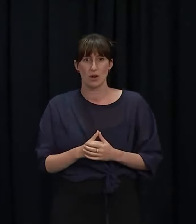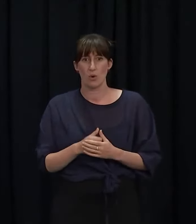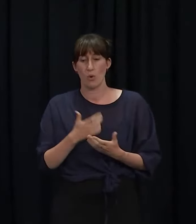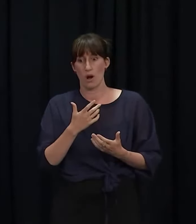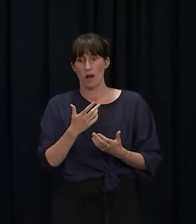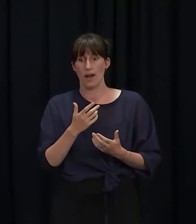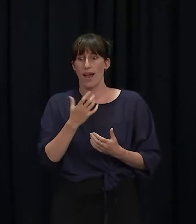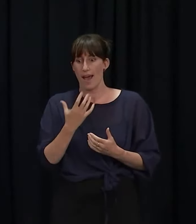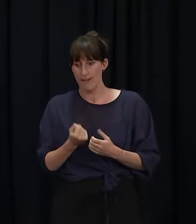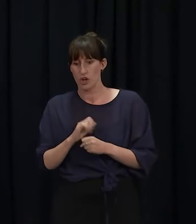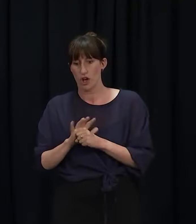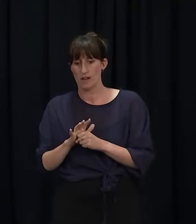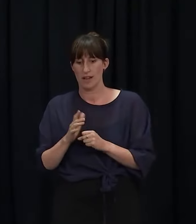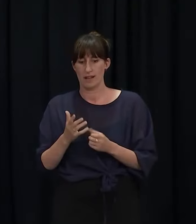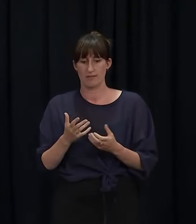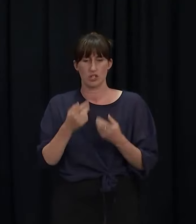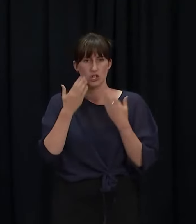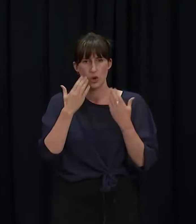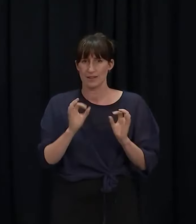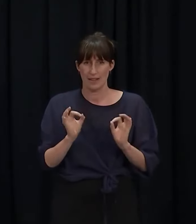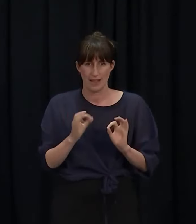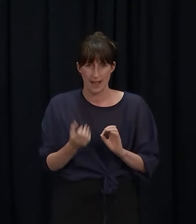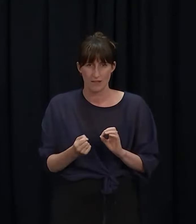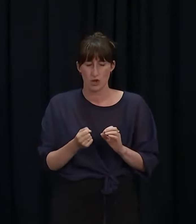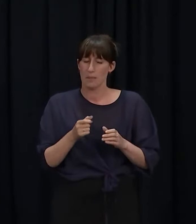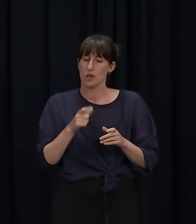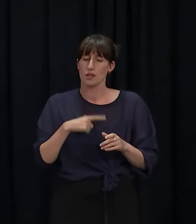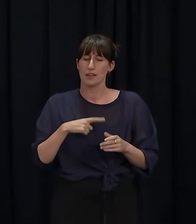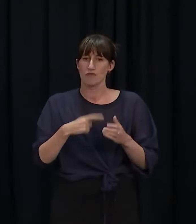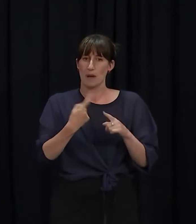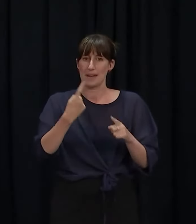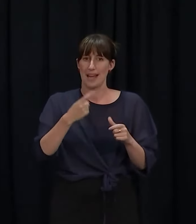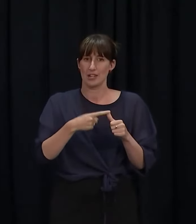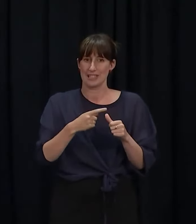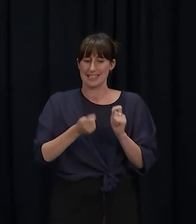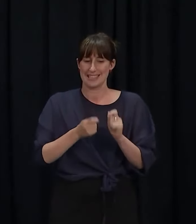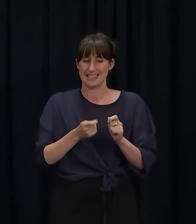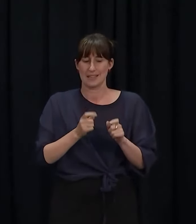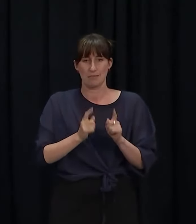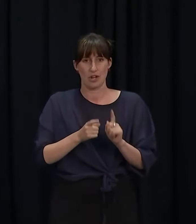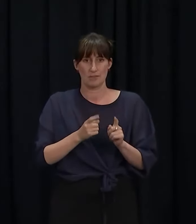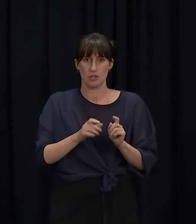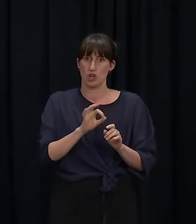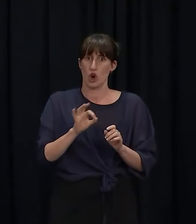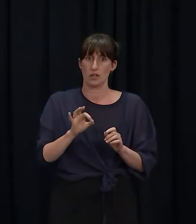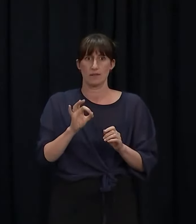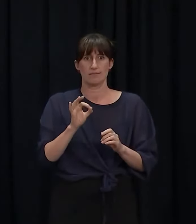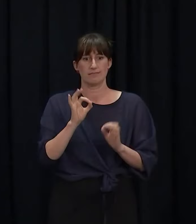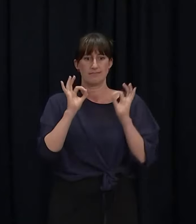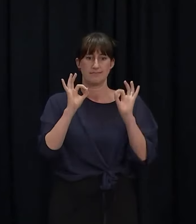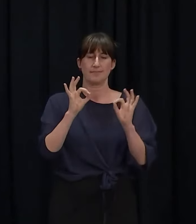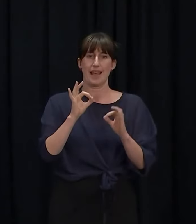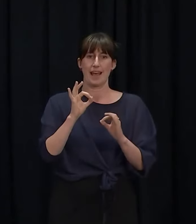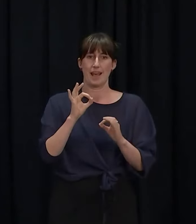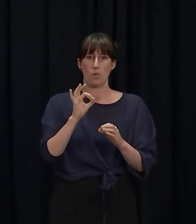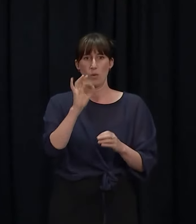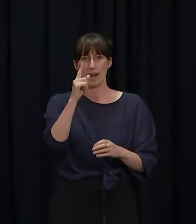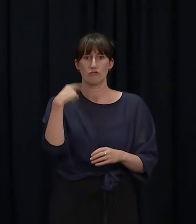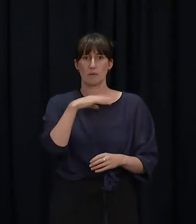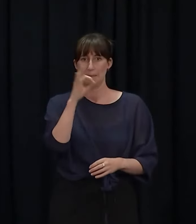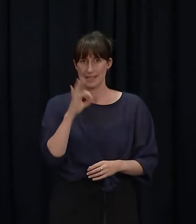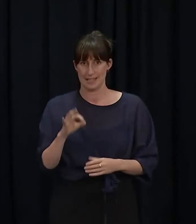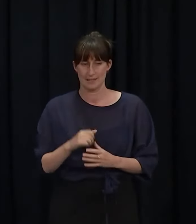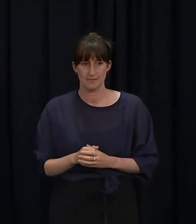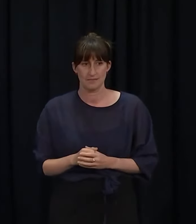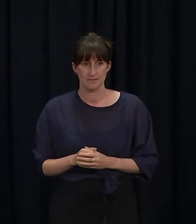doing, particularly when the Omicron outbreaks are very high. I think you'll find that in some places that has changed a little bit. Not everywhere. I think